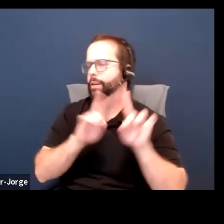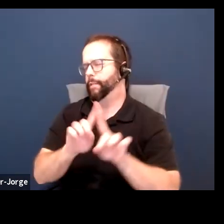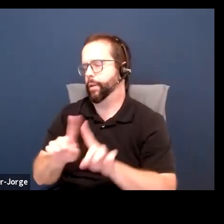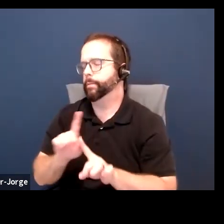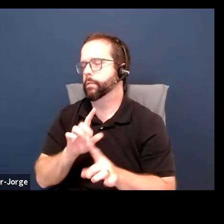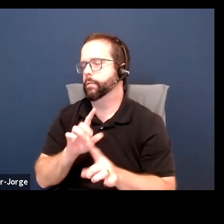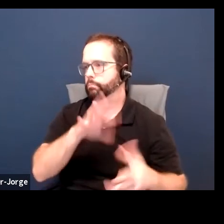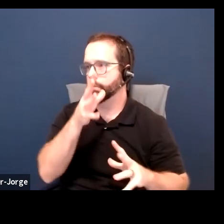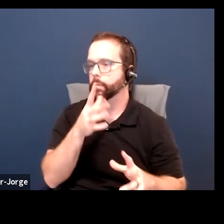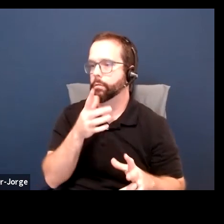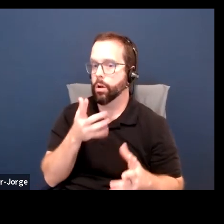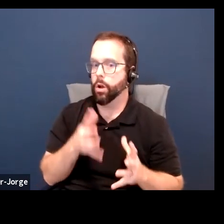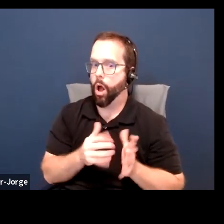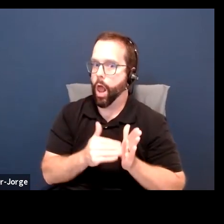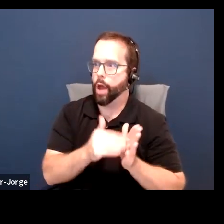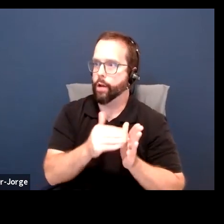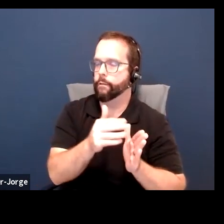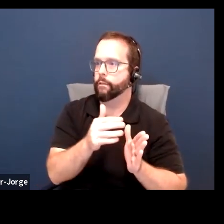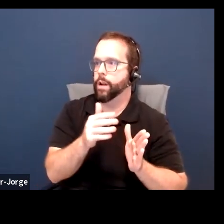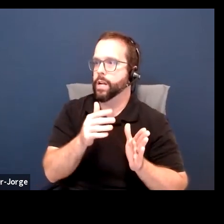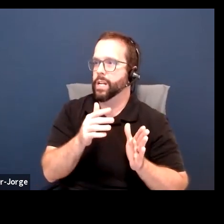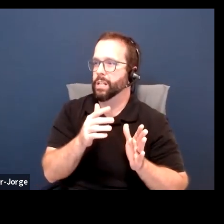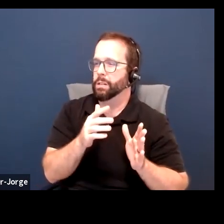of emergency planning and access to